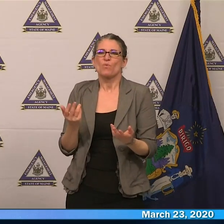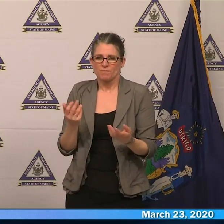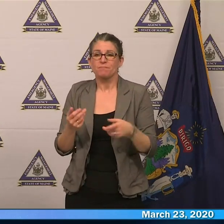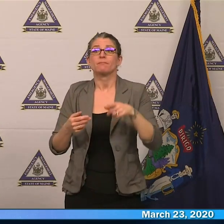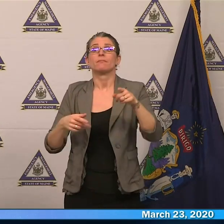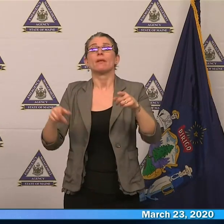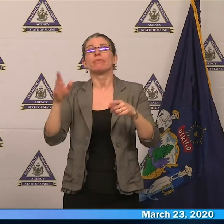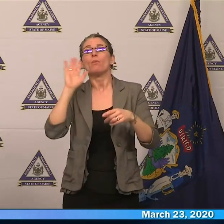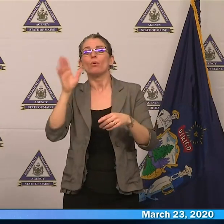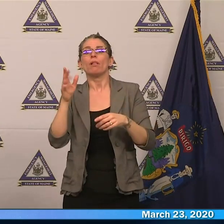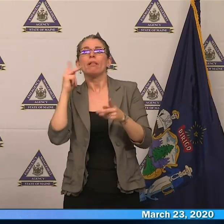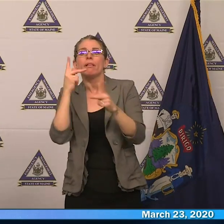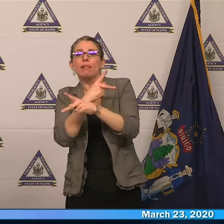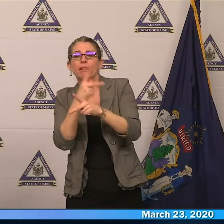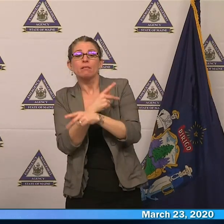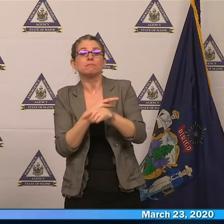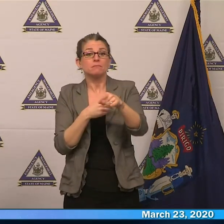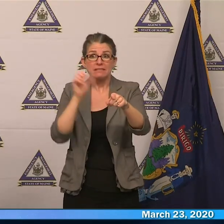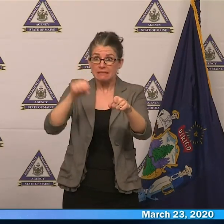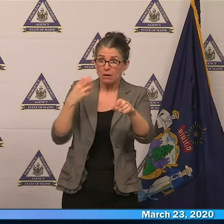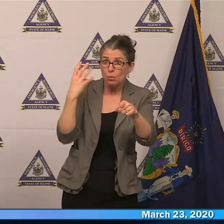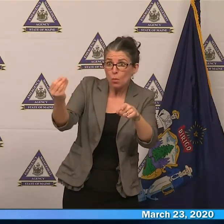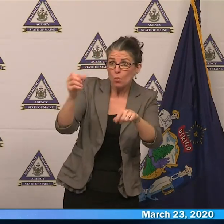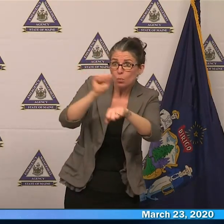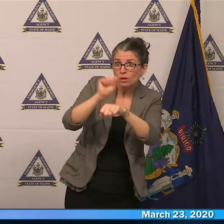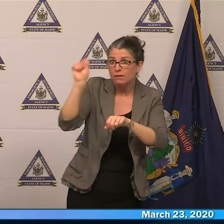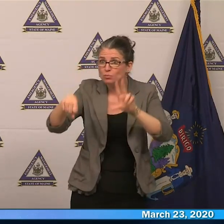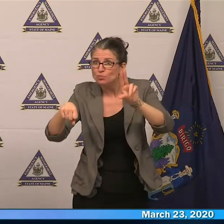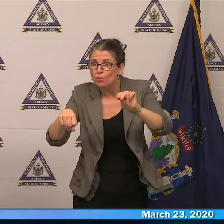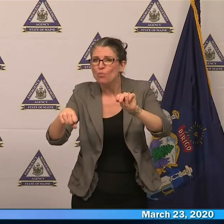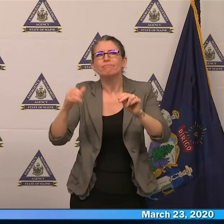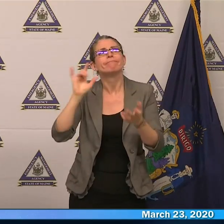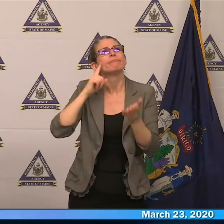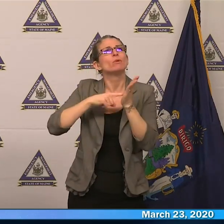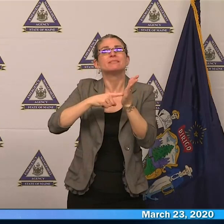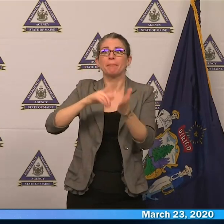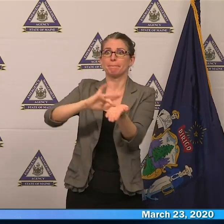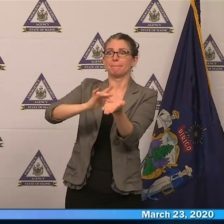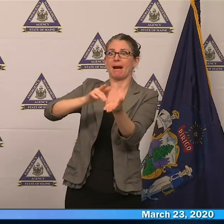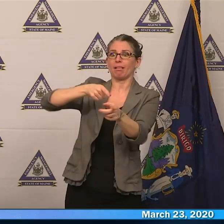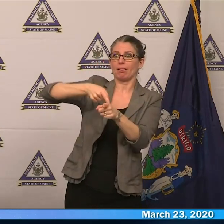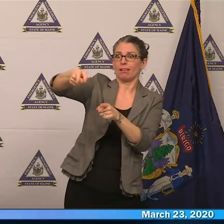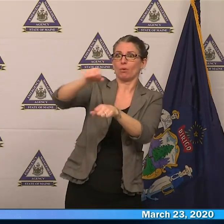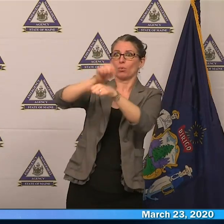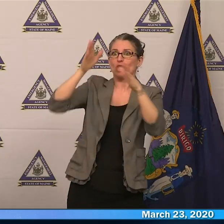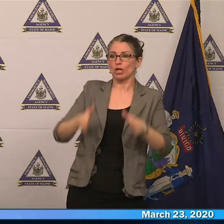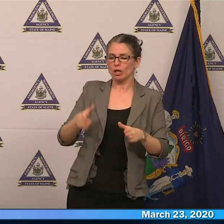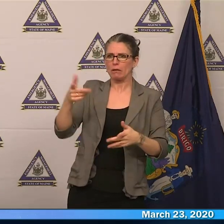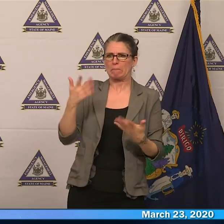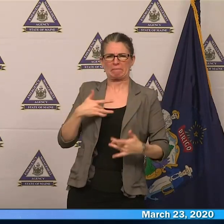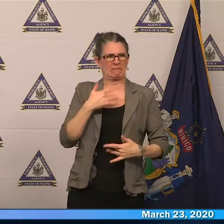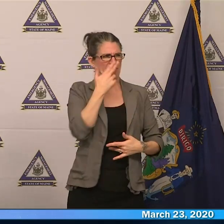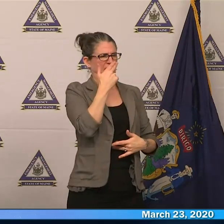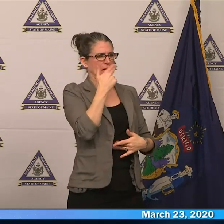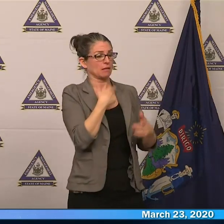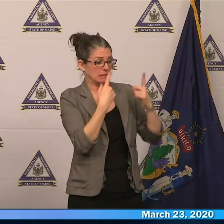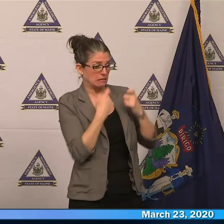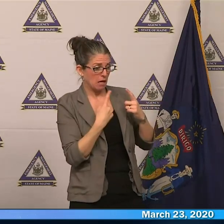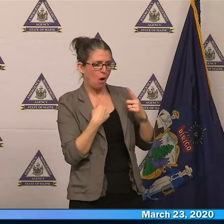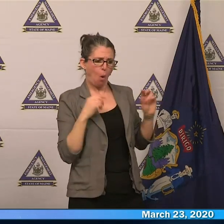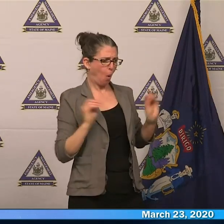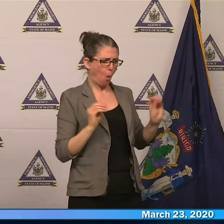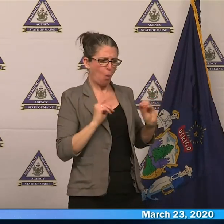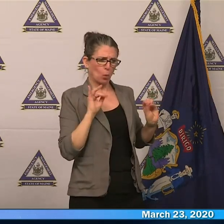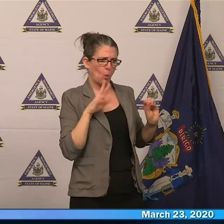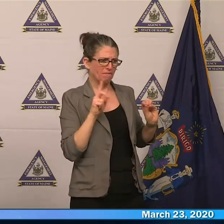be tested is still up to a physician. And now, as more and more tests are coming online by other entities, being able to do